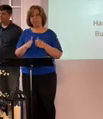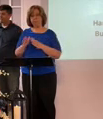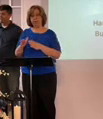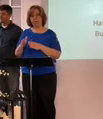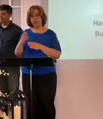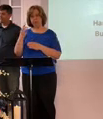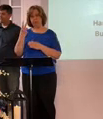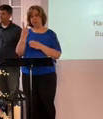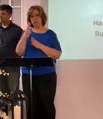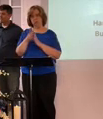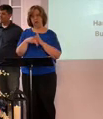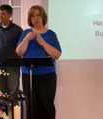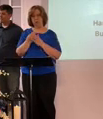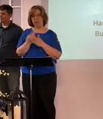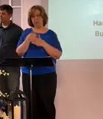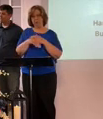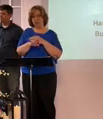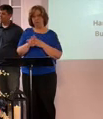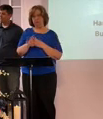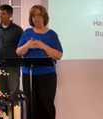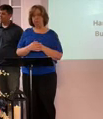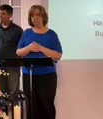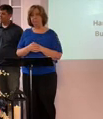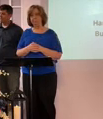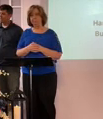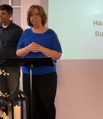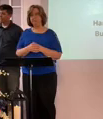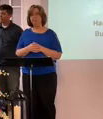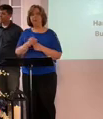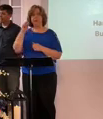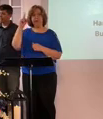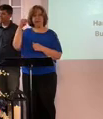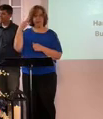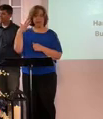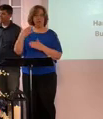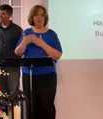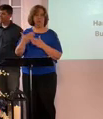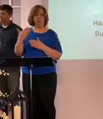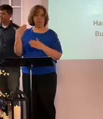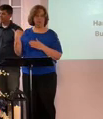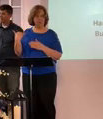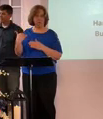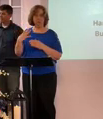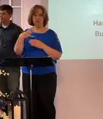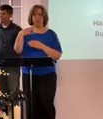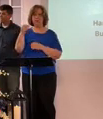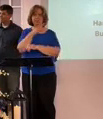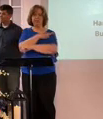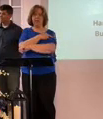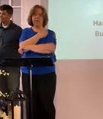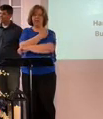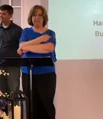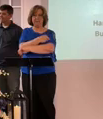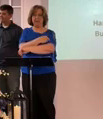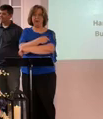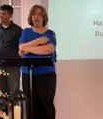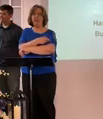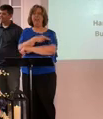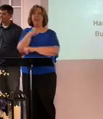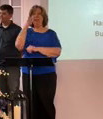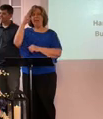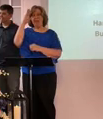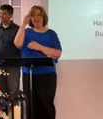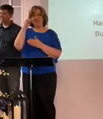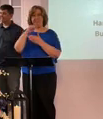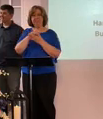so we ended up going, I got in the shower. David called my mom, and she's screaming because I'm in the shower. She wanted me